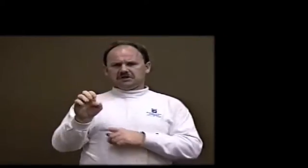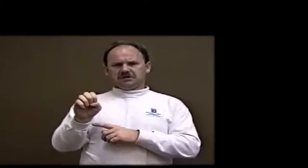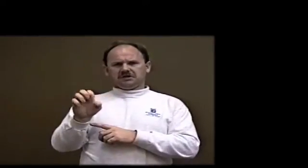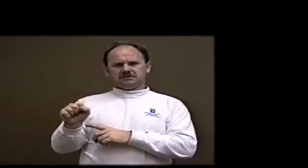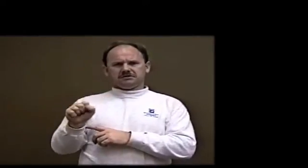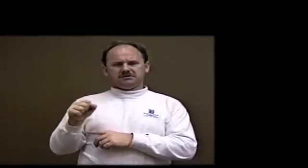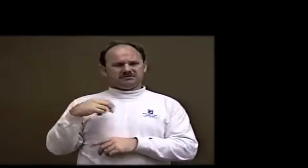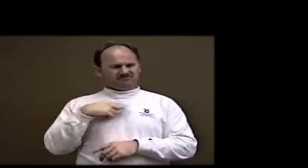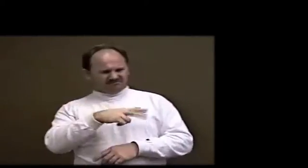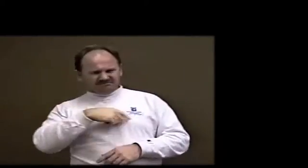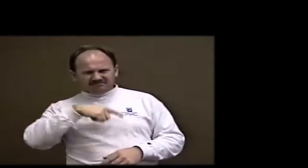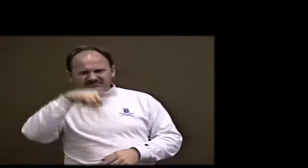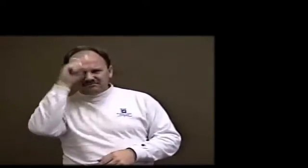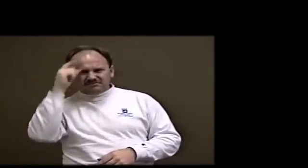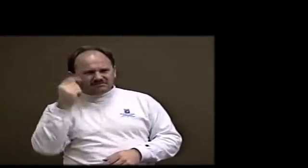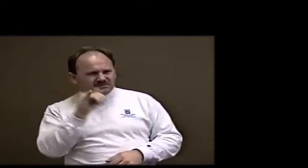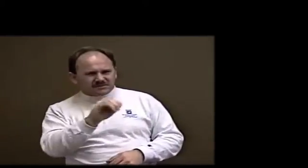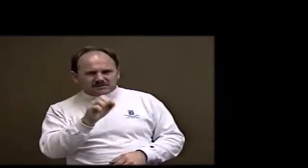caught off guard.